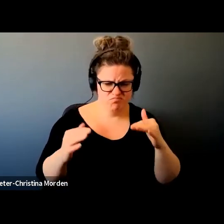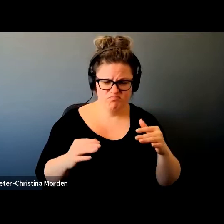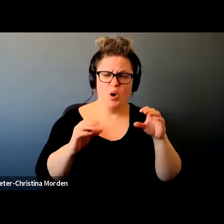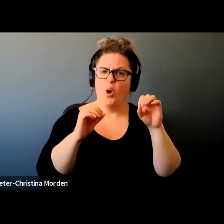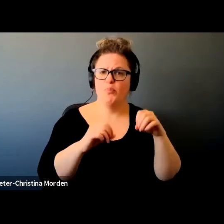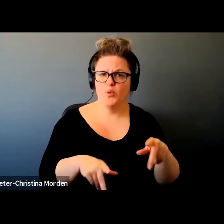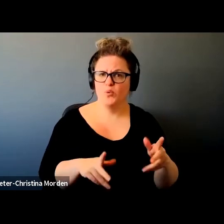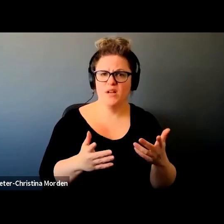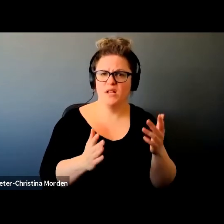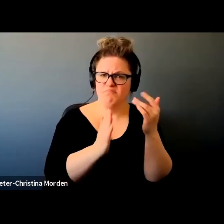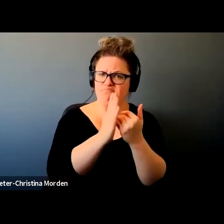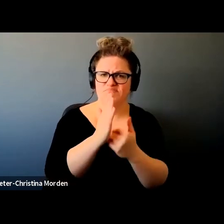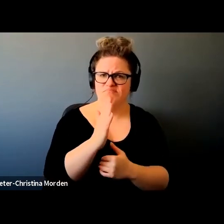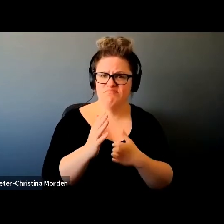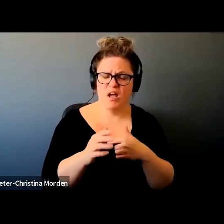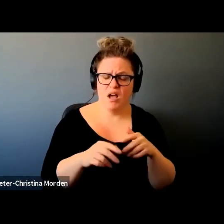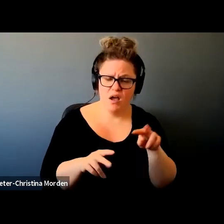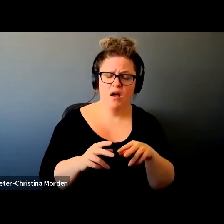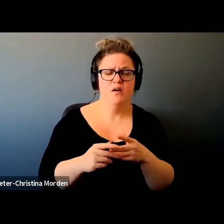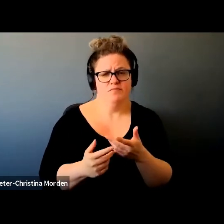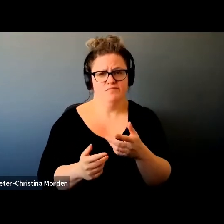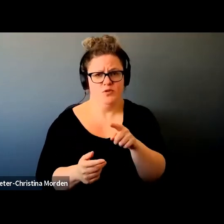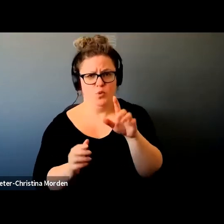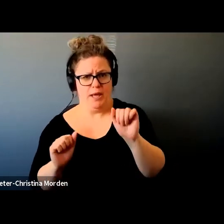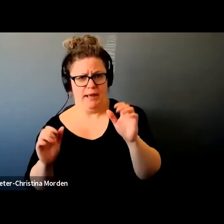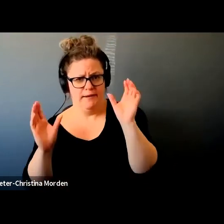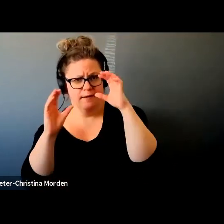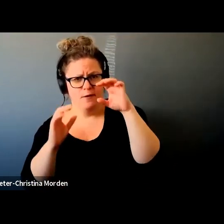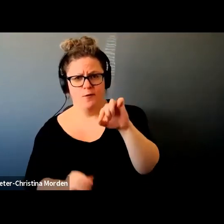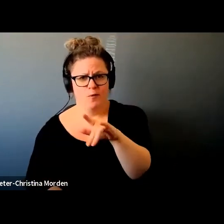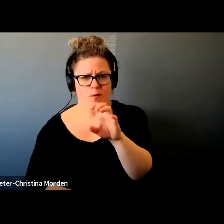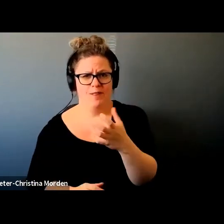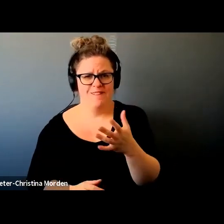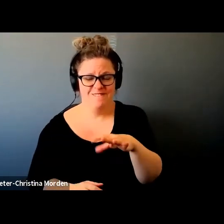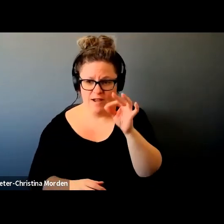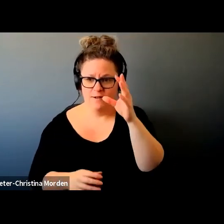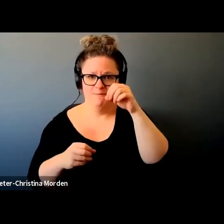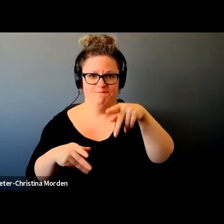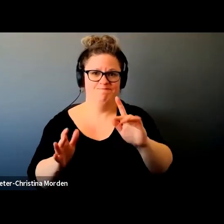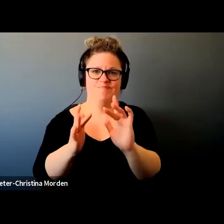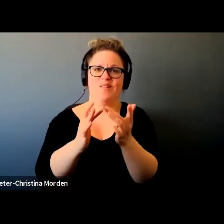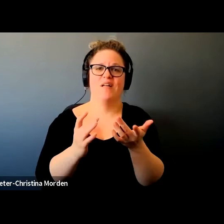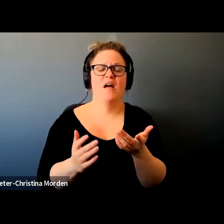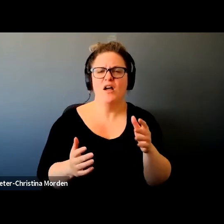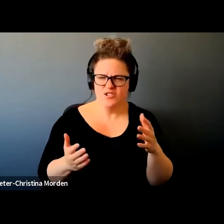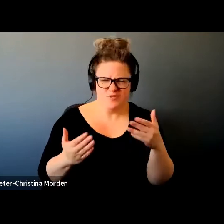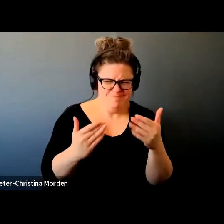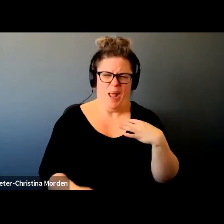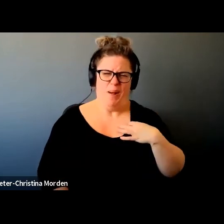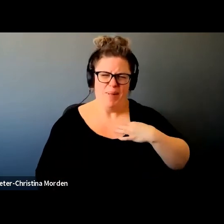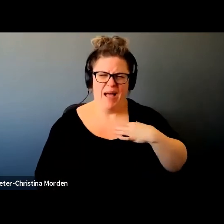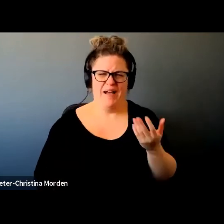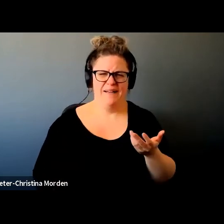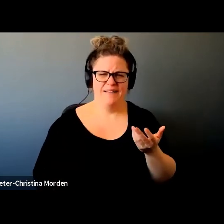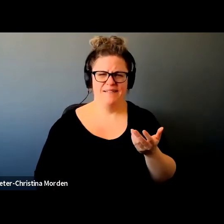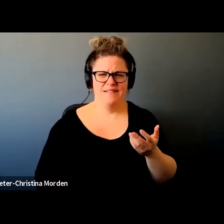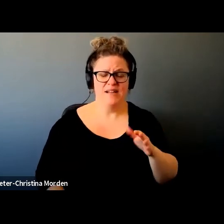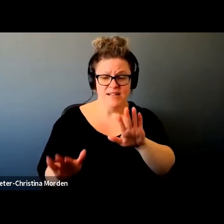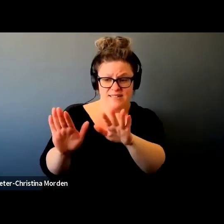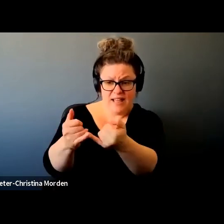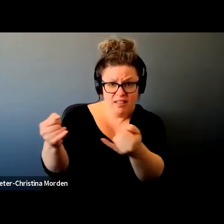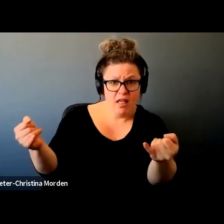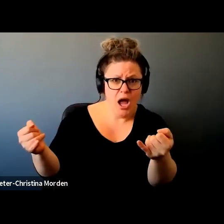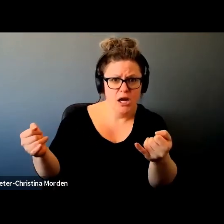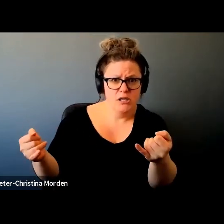internet, you know, people know how to Google. You can find out those opportunities and then apply for things, meet deadlines.